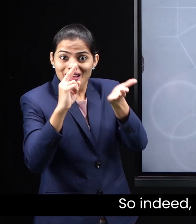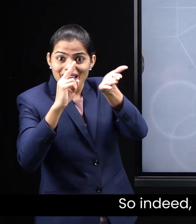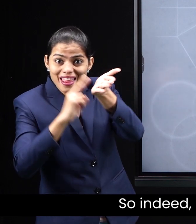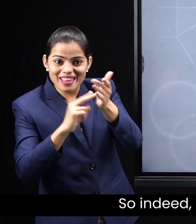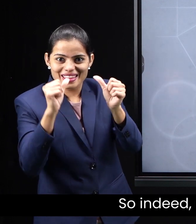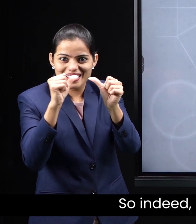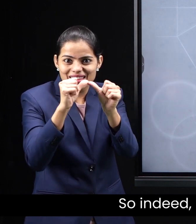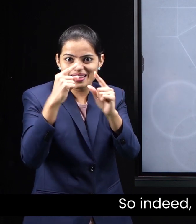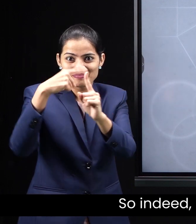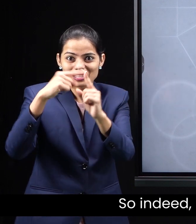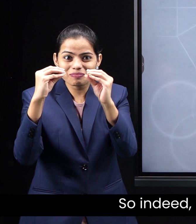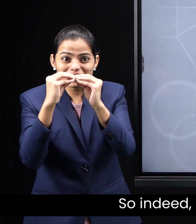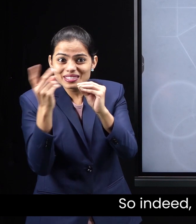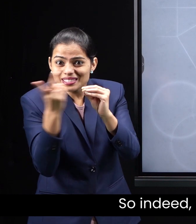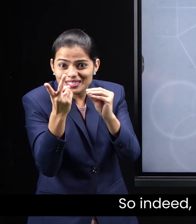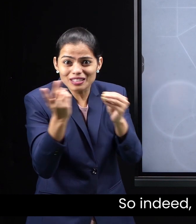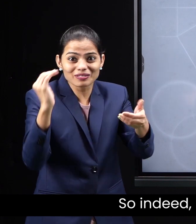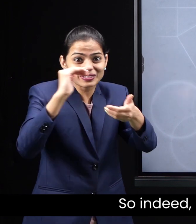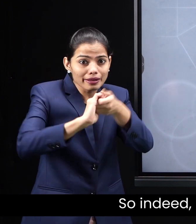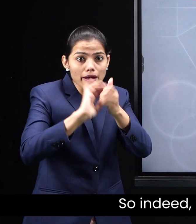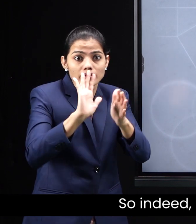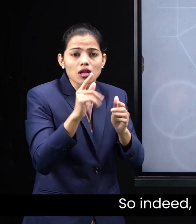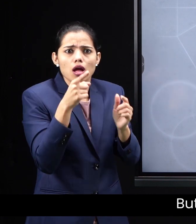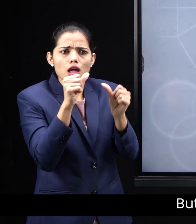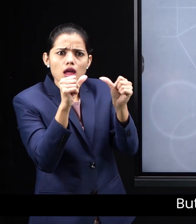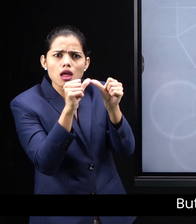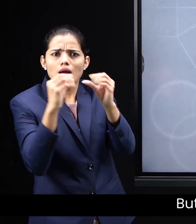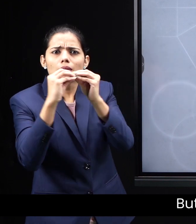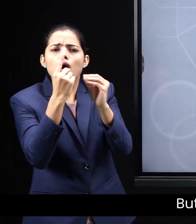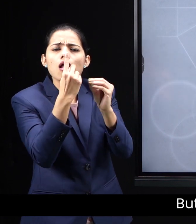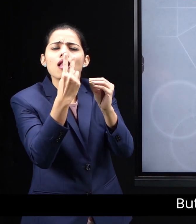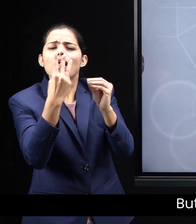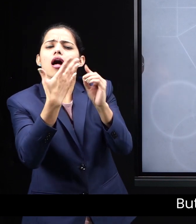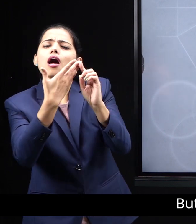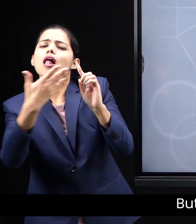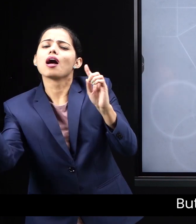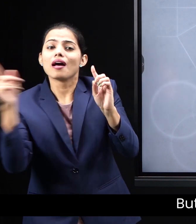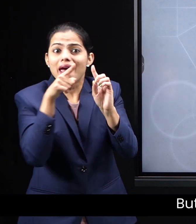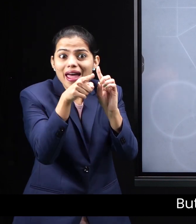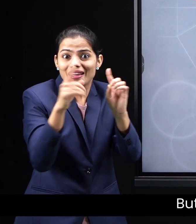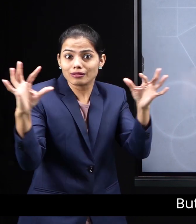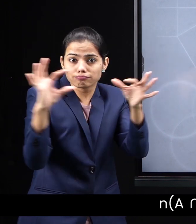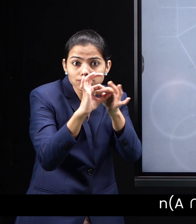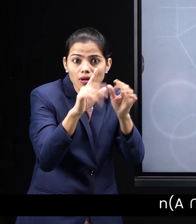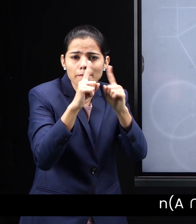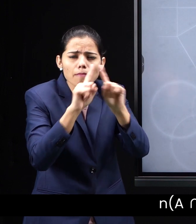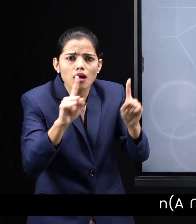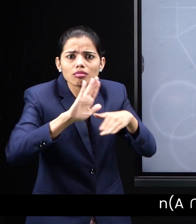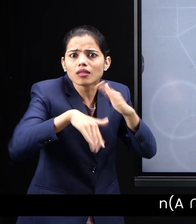minus N of A intersection B. But then it is easy to see that n of A